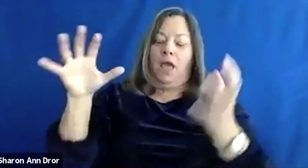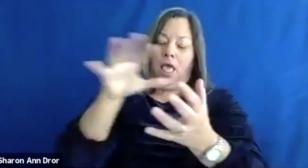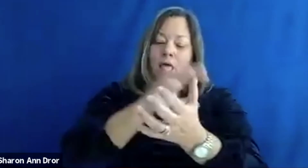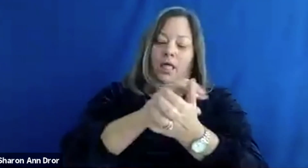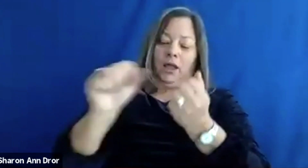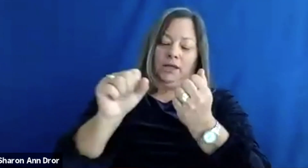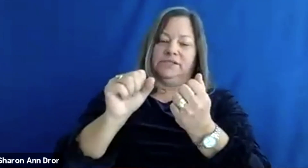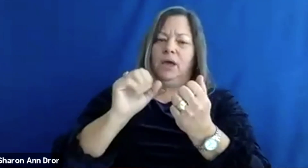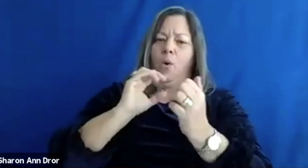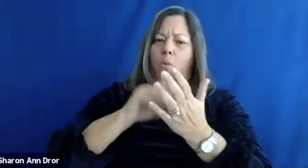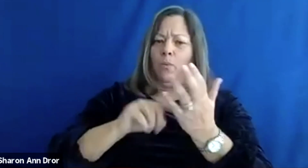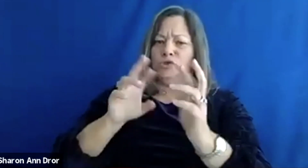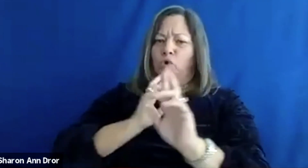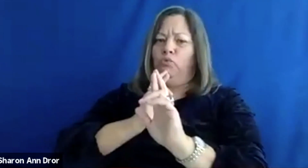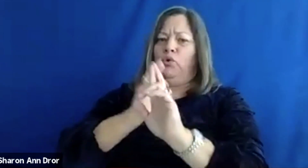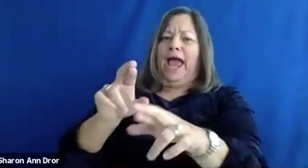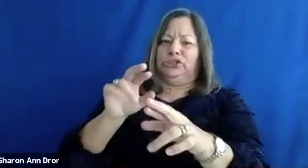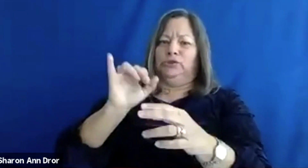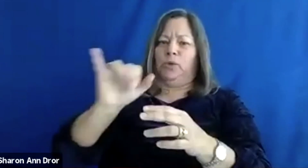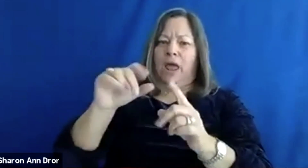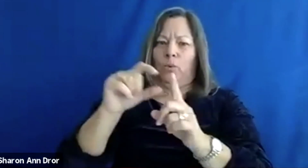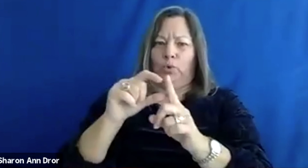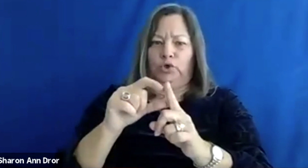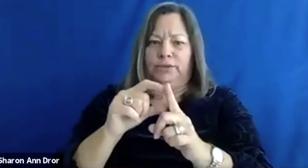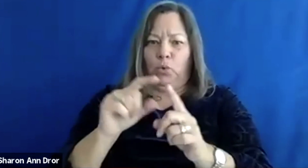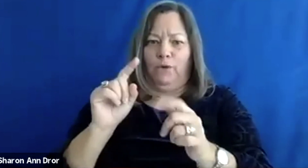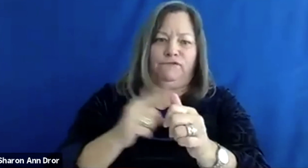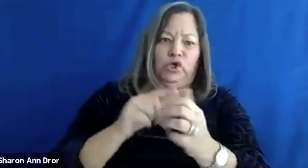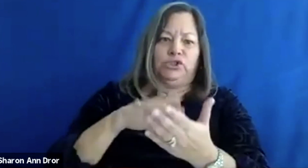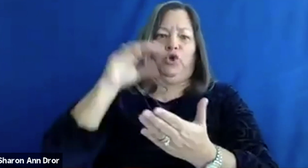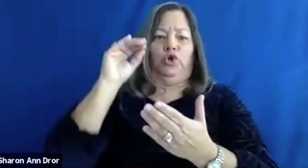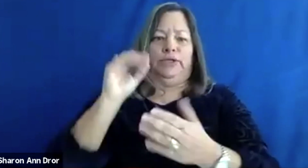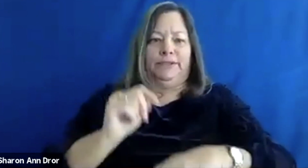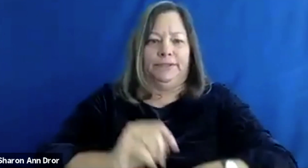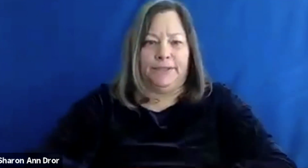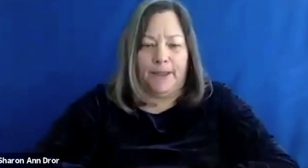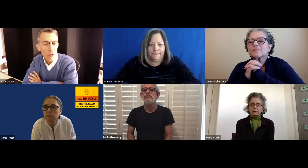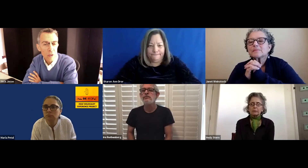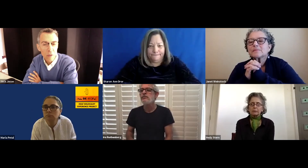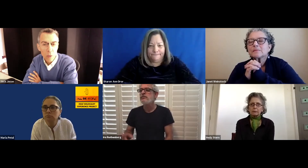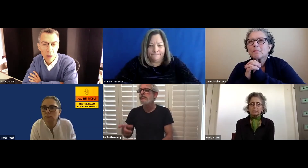word Holocaust? What was your response to that word when you first learned of the word